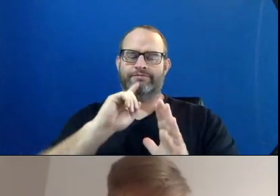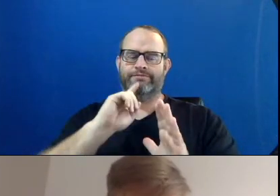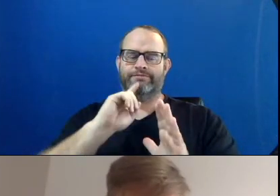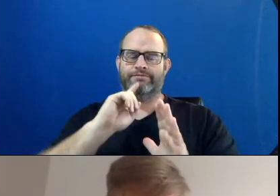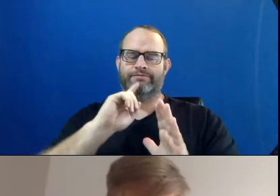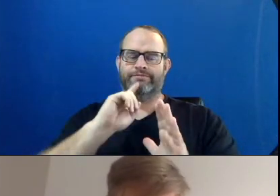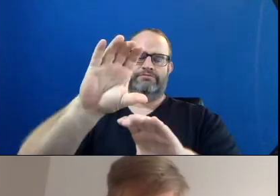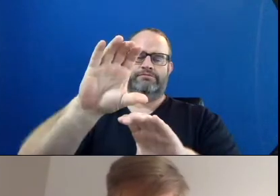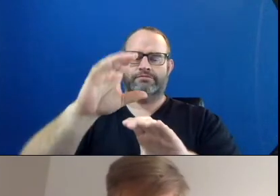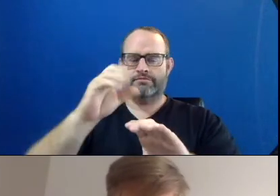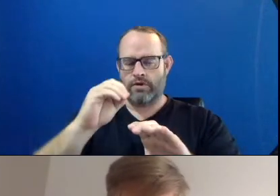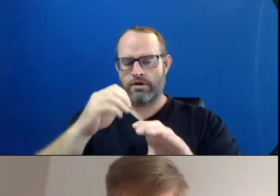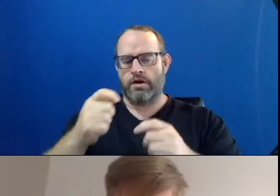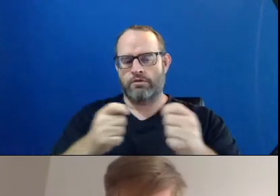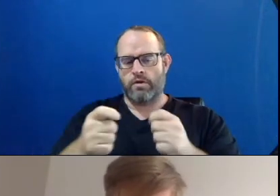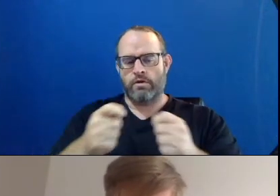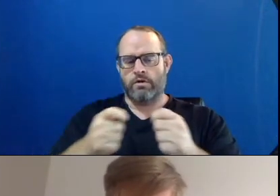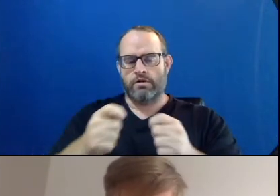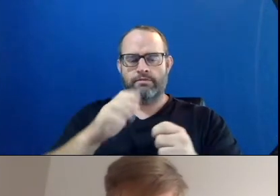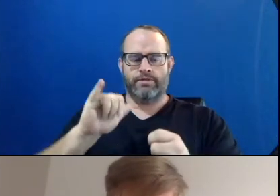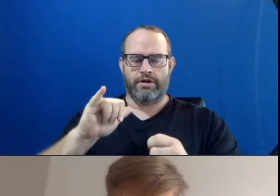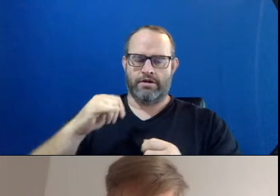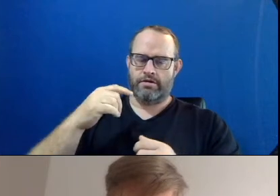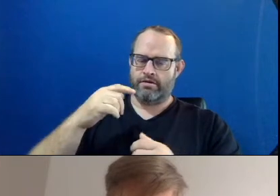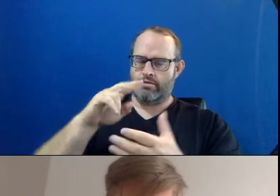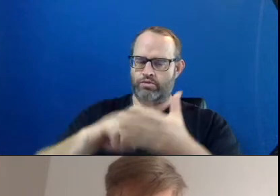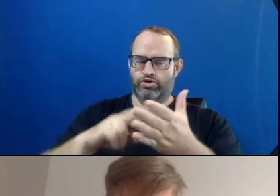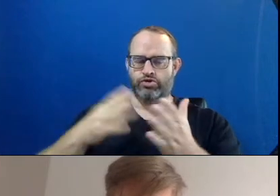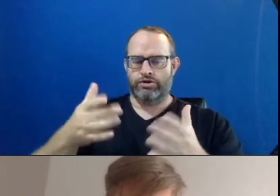as text to support learning.